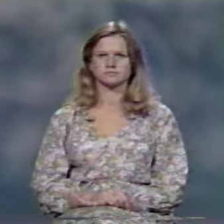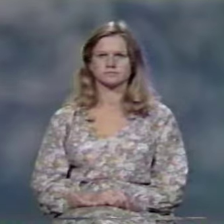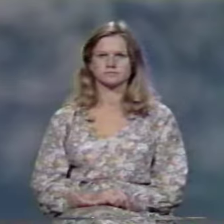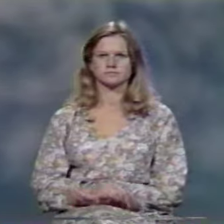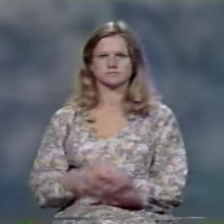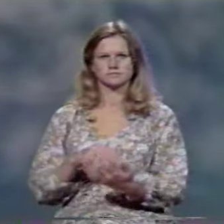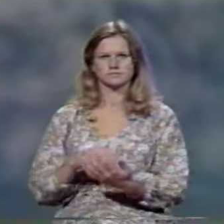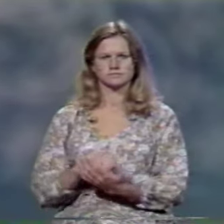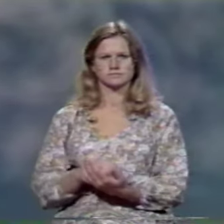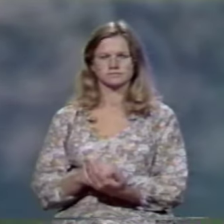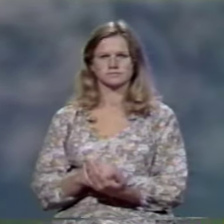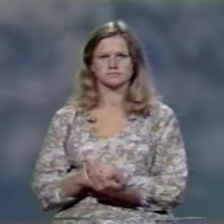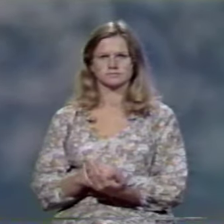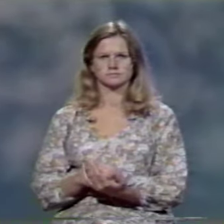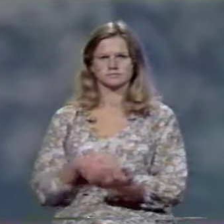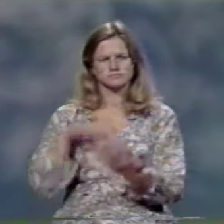to study and study.